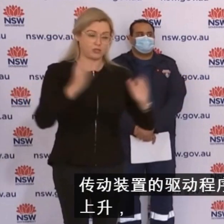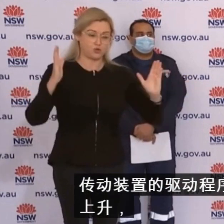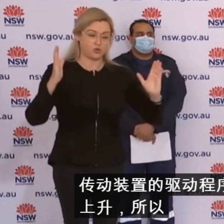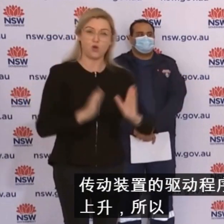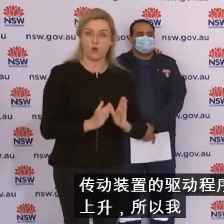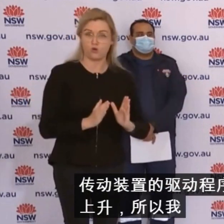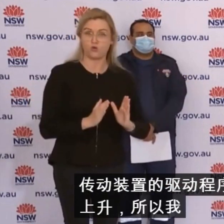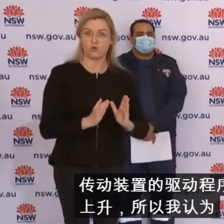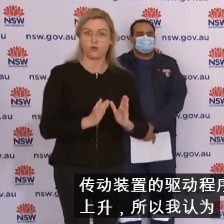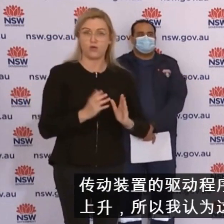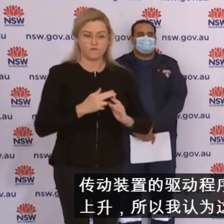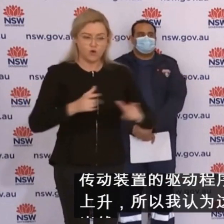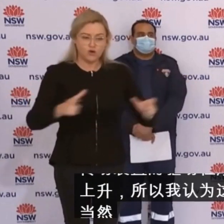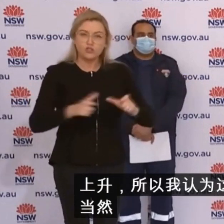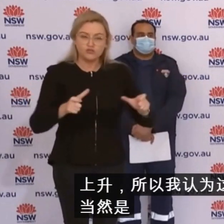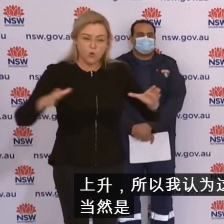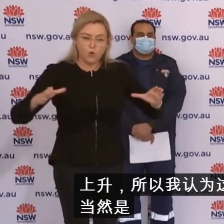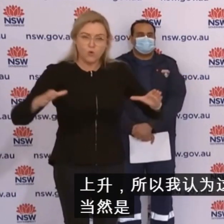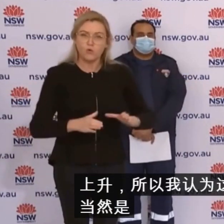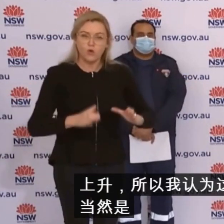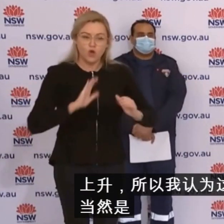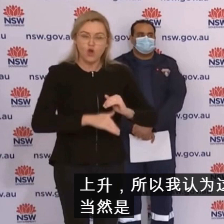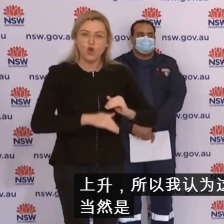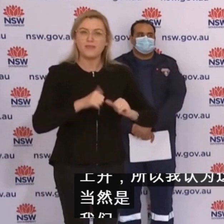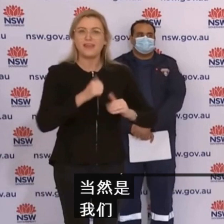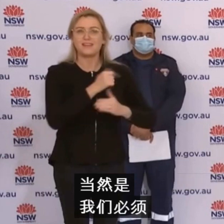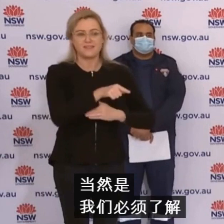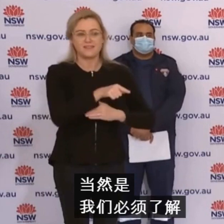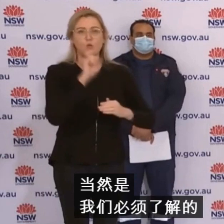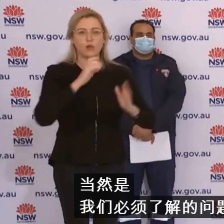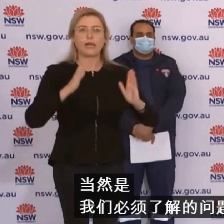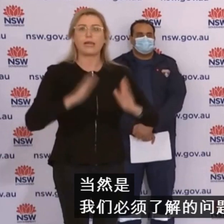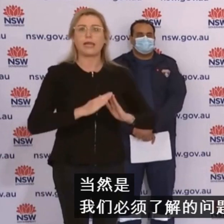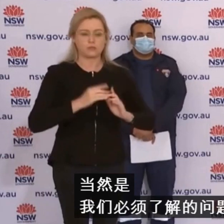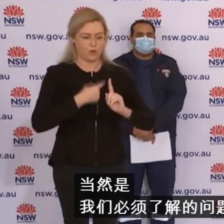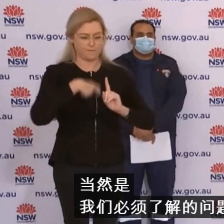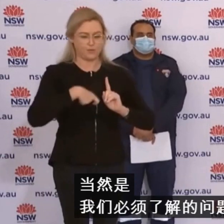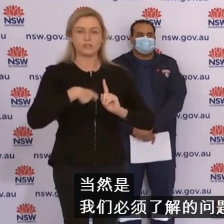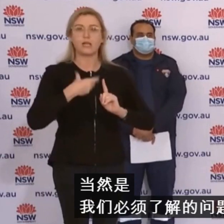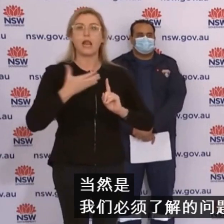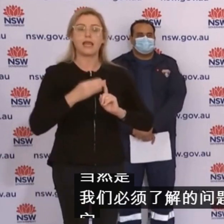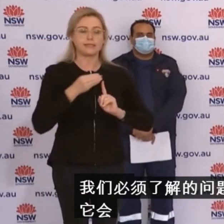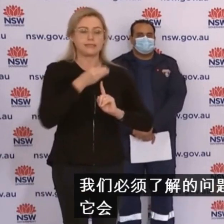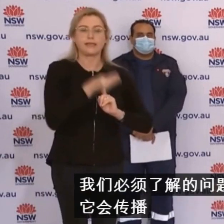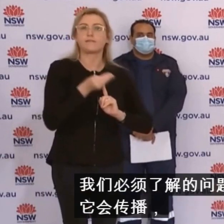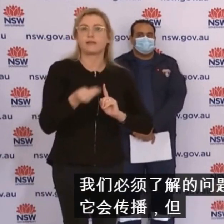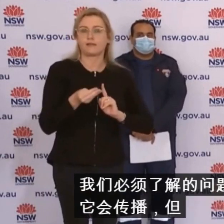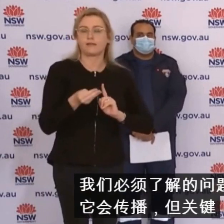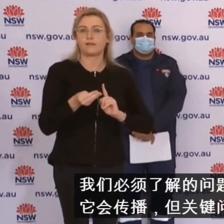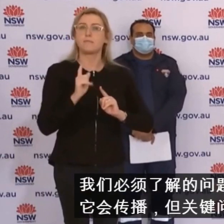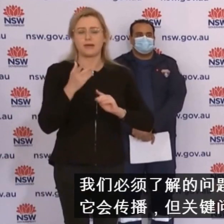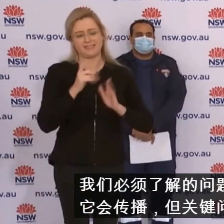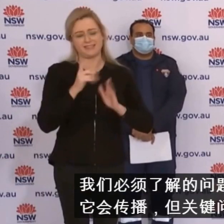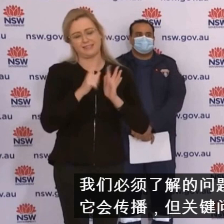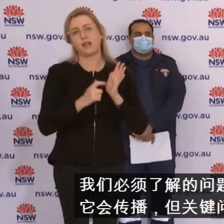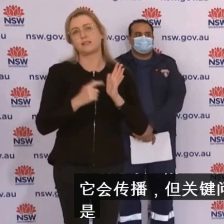up. So I think that's been one of the issues. Certainly we've had to learn about Delta and how it transmits, but one of the